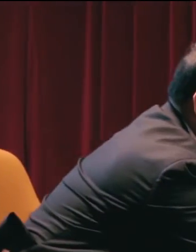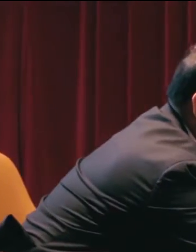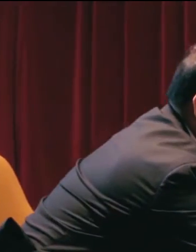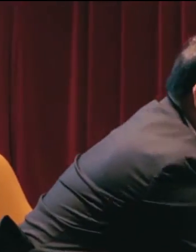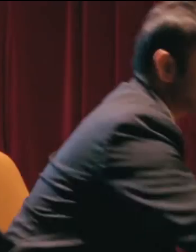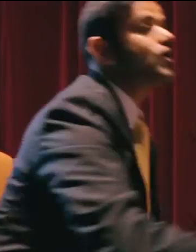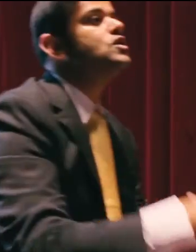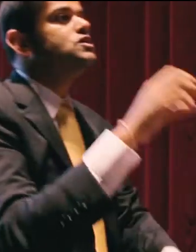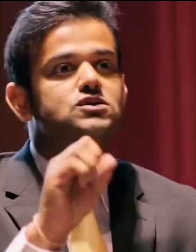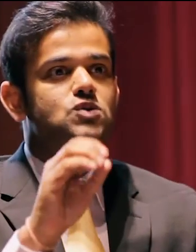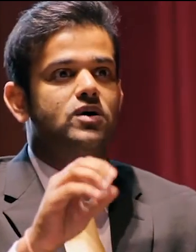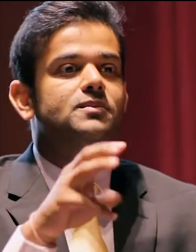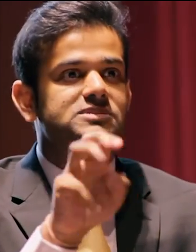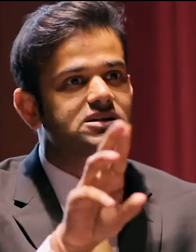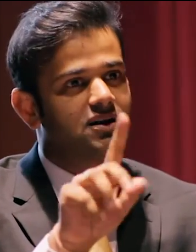Talk Show.